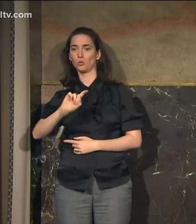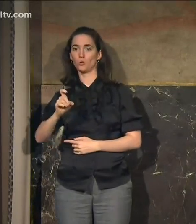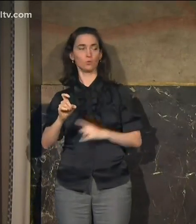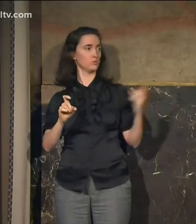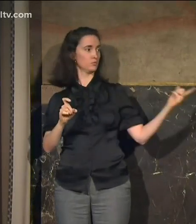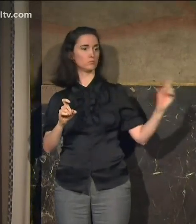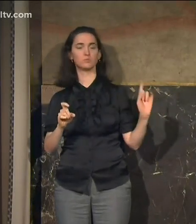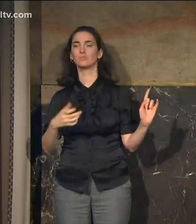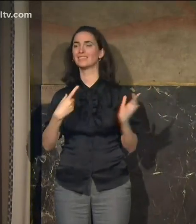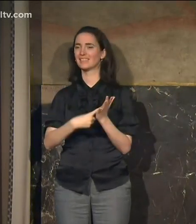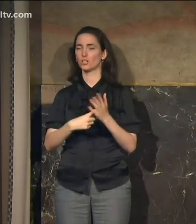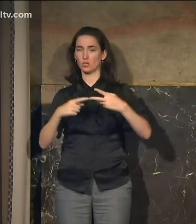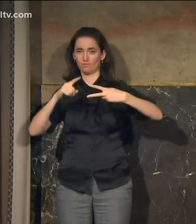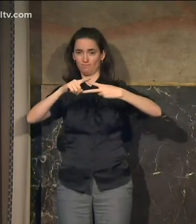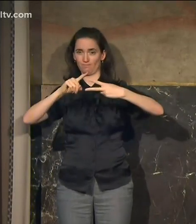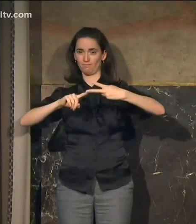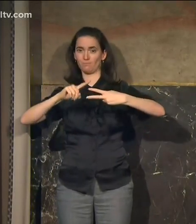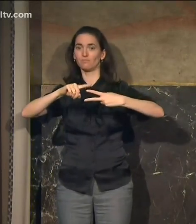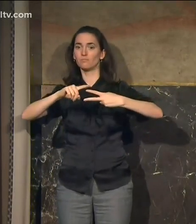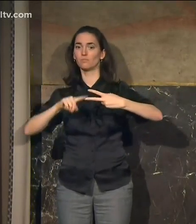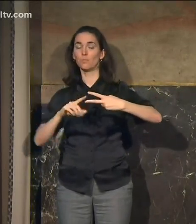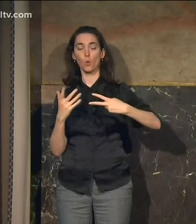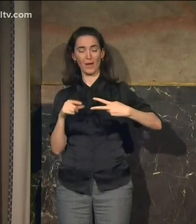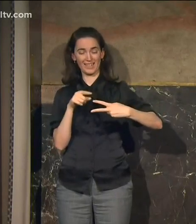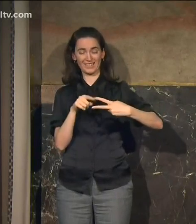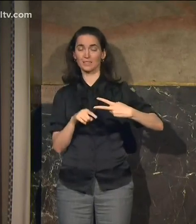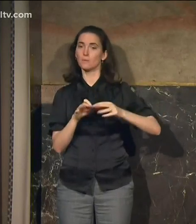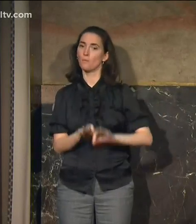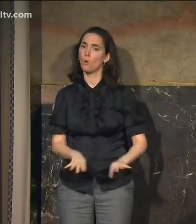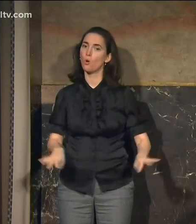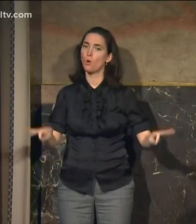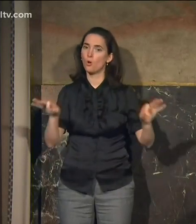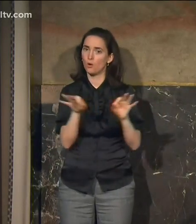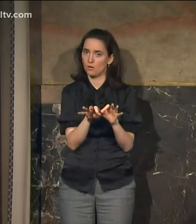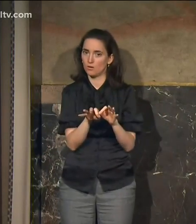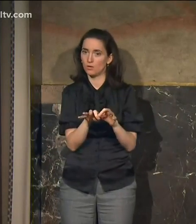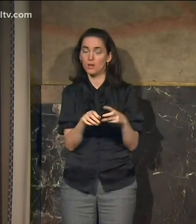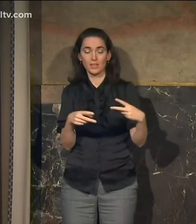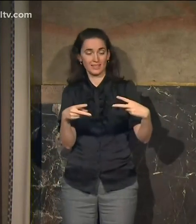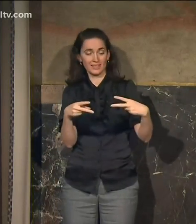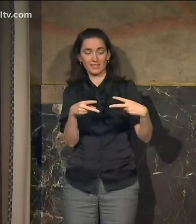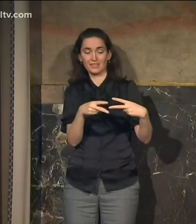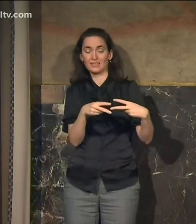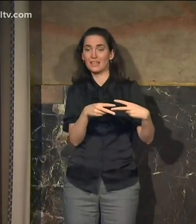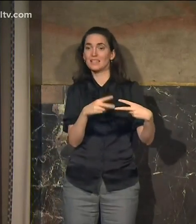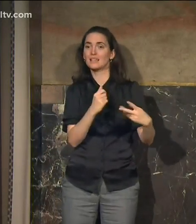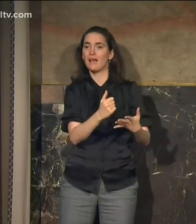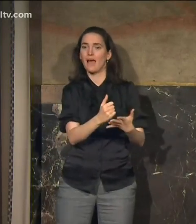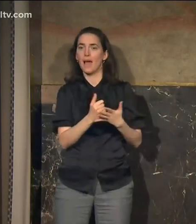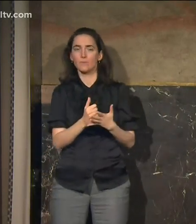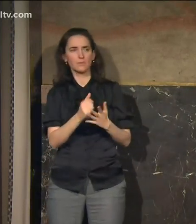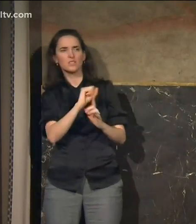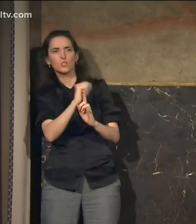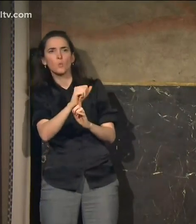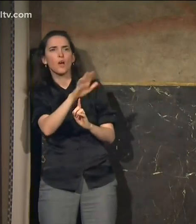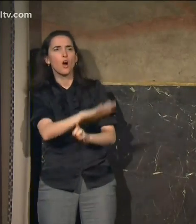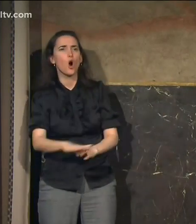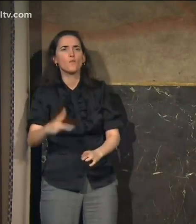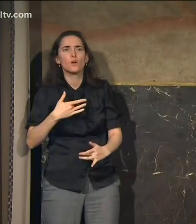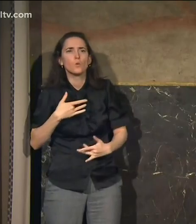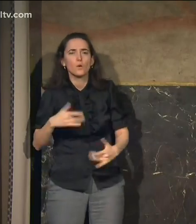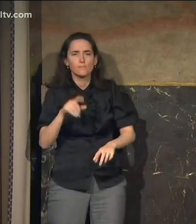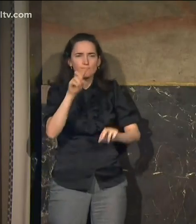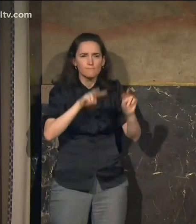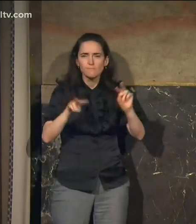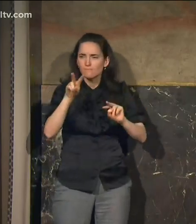critically important because that's how we will make our very best effort to be able to monitor the situation, see what's going on